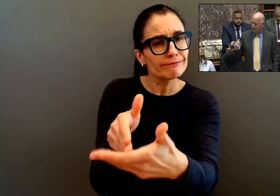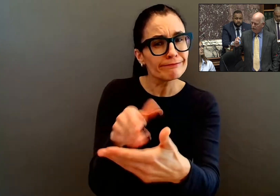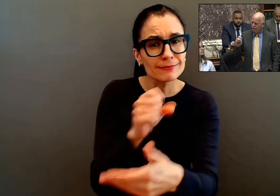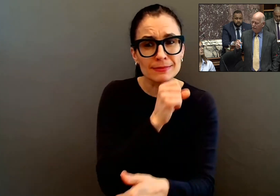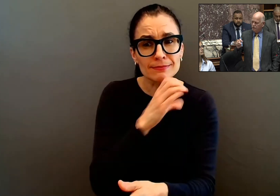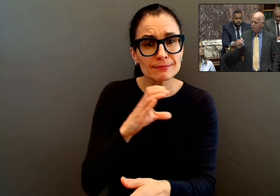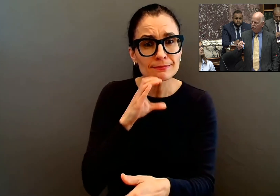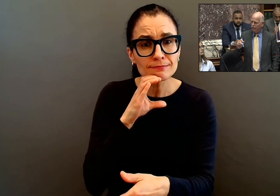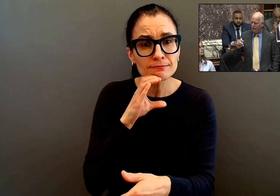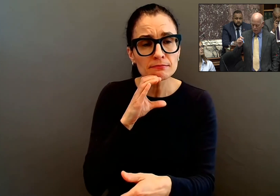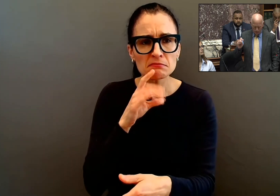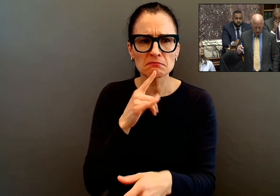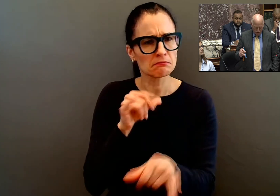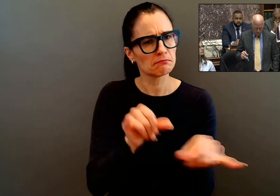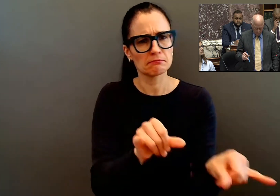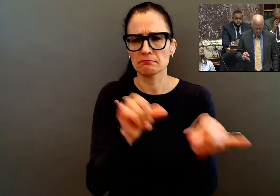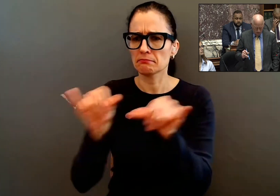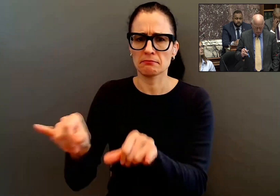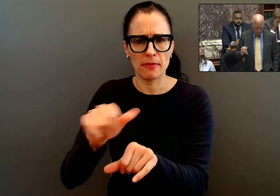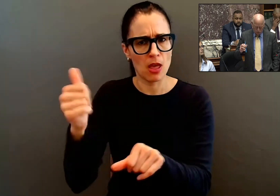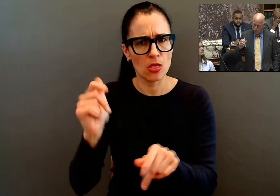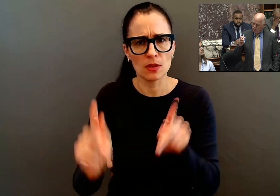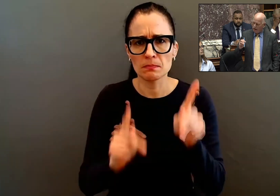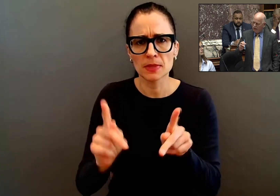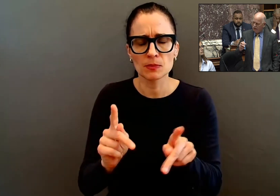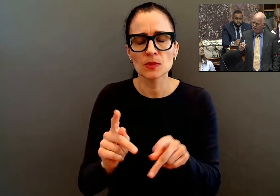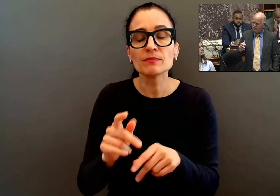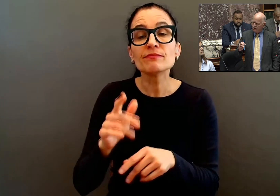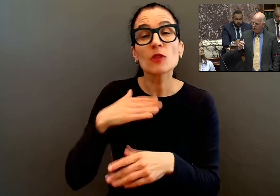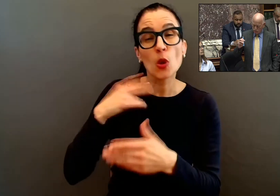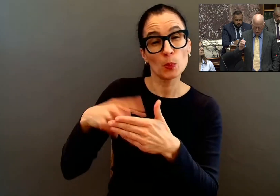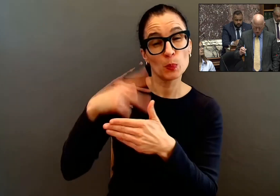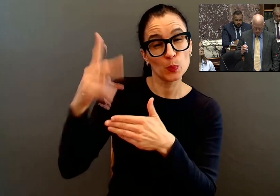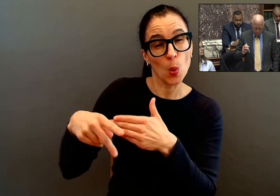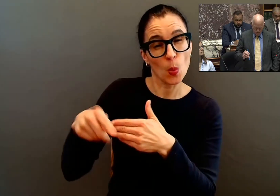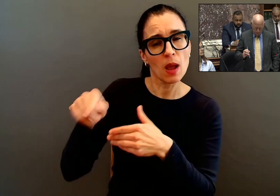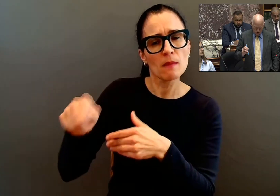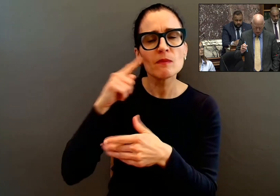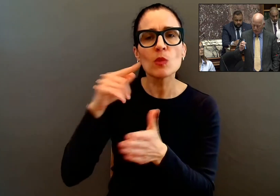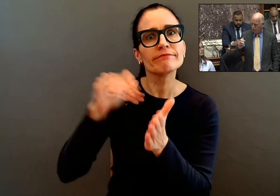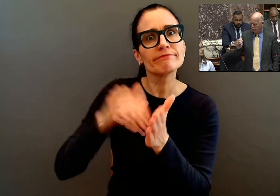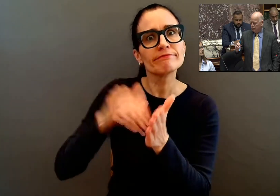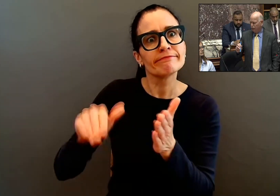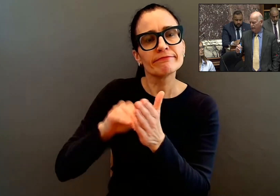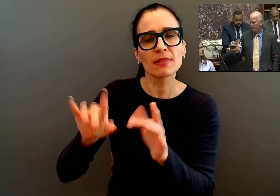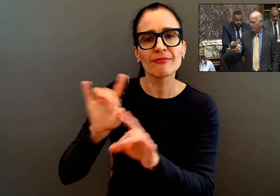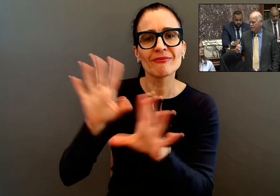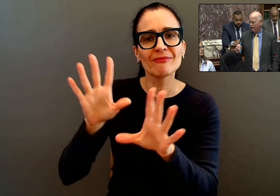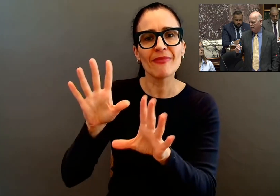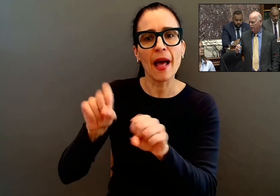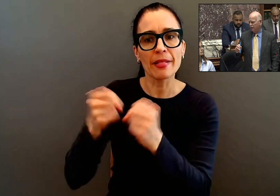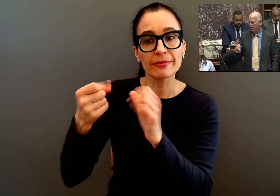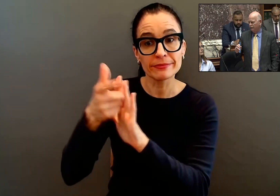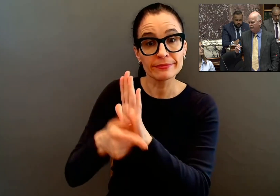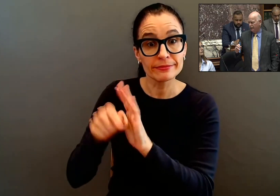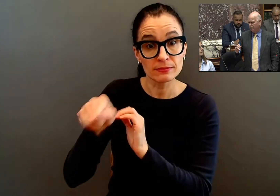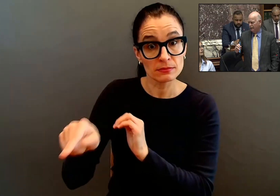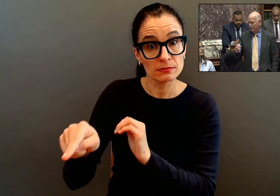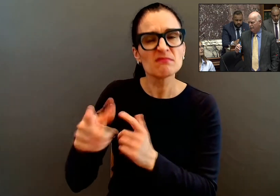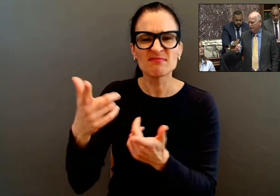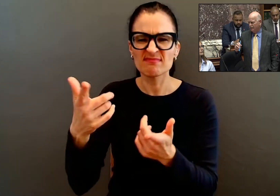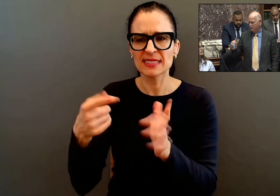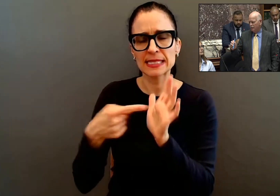example of an intervention program that we have to make a difference and to help people to break the cycle of